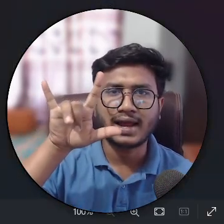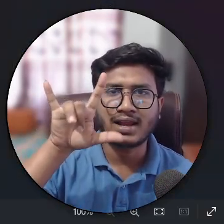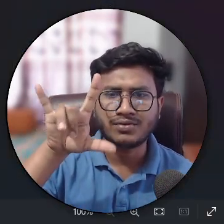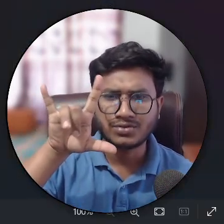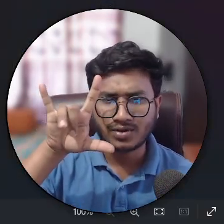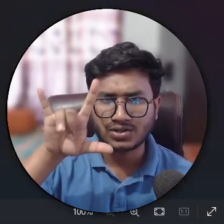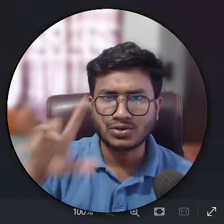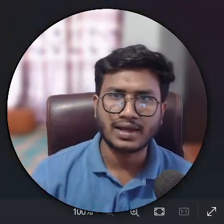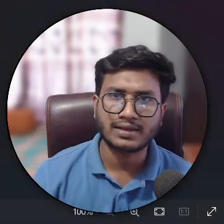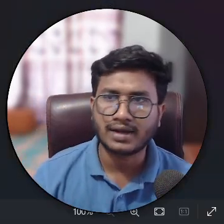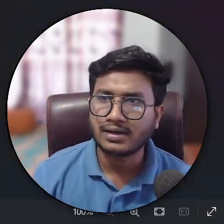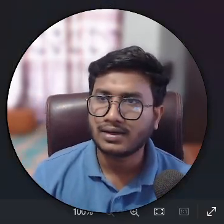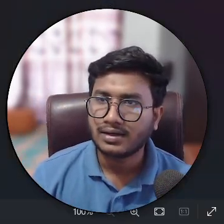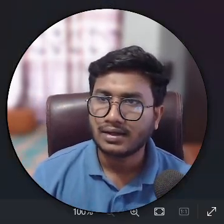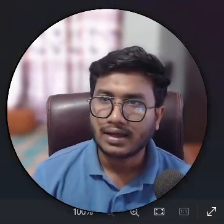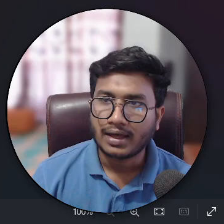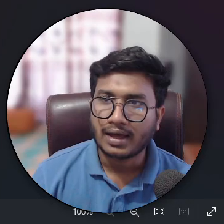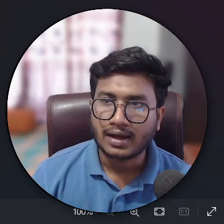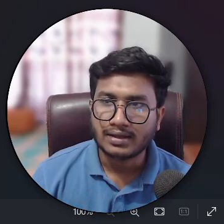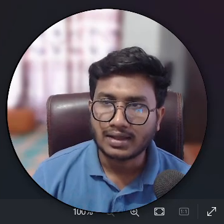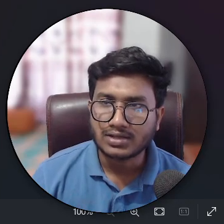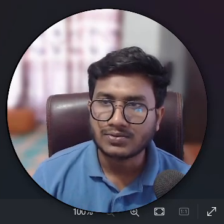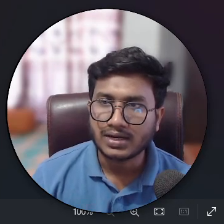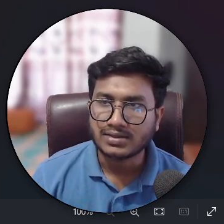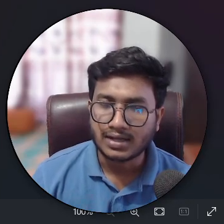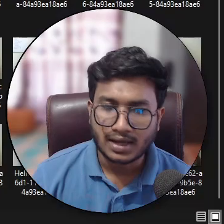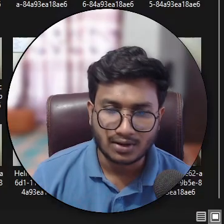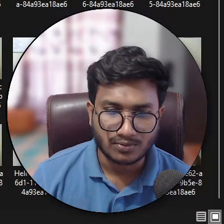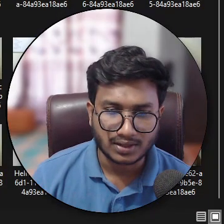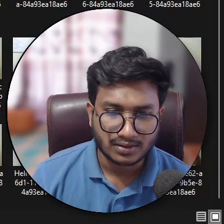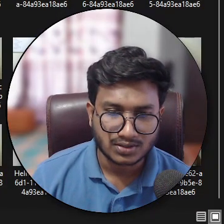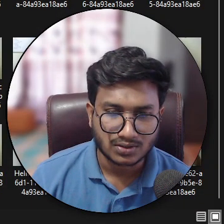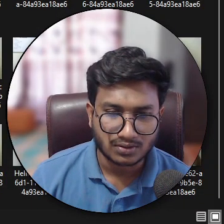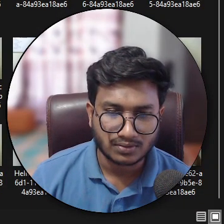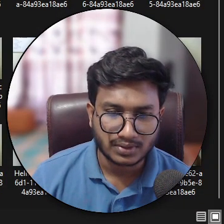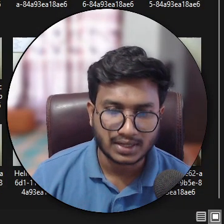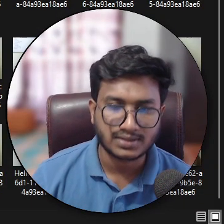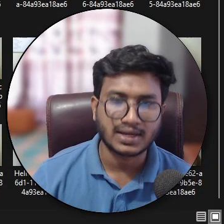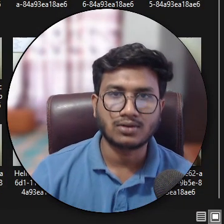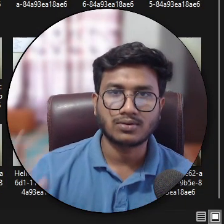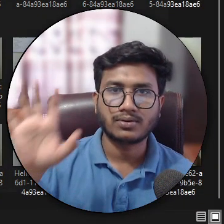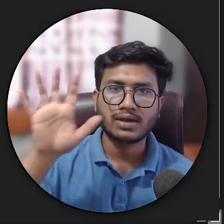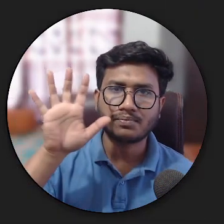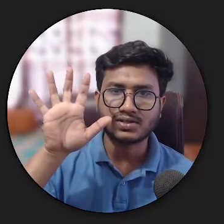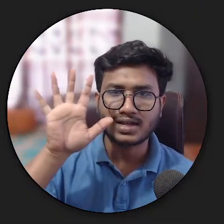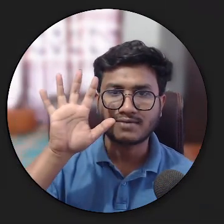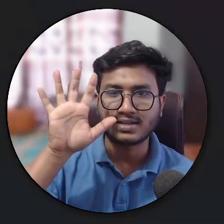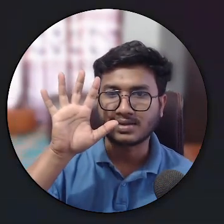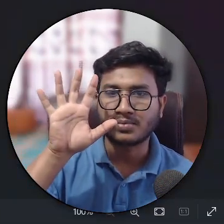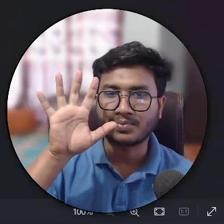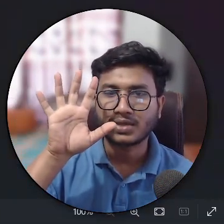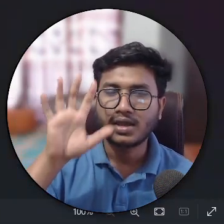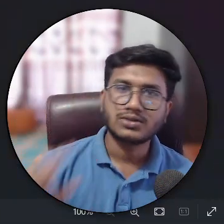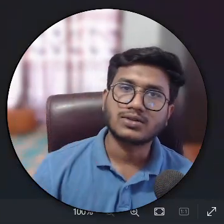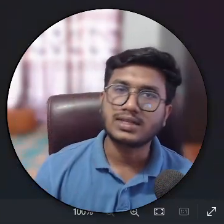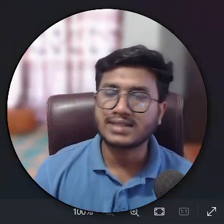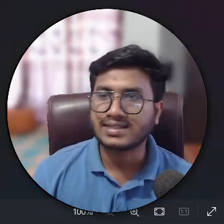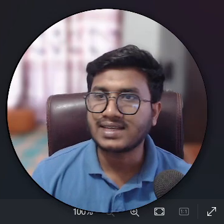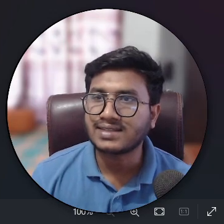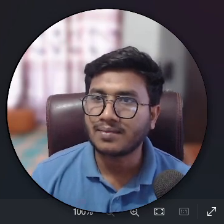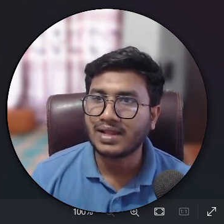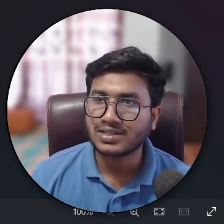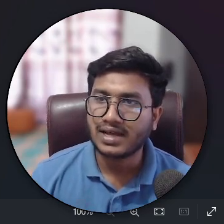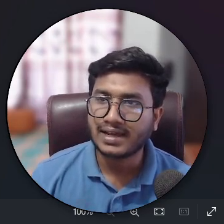want to tell I love you, so you can show like that. And the last one is the hello one. So here is the hello. Okay, it's like very simple. So